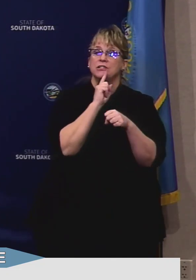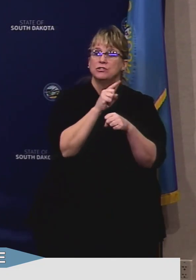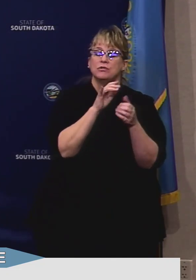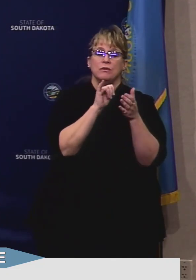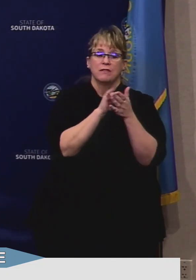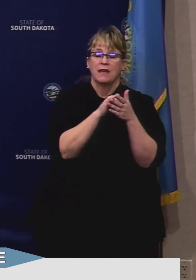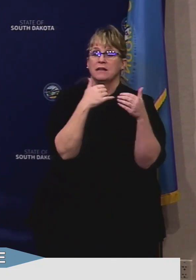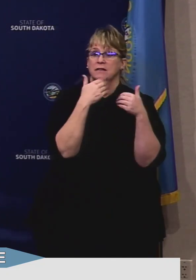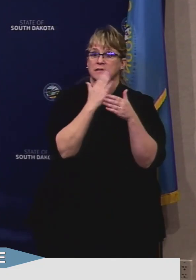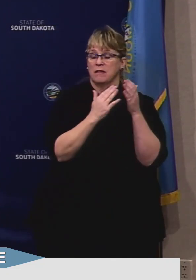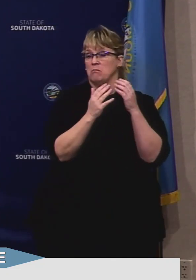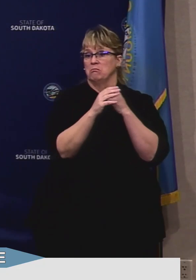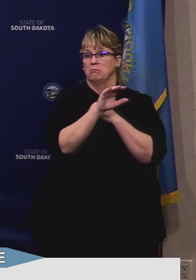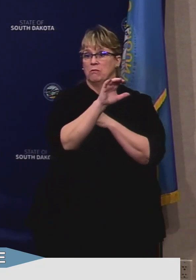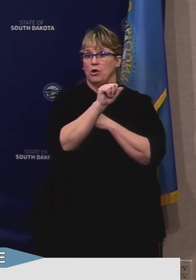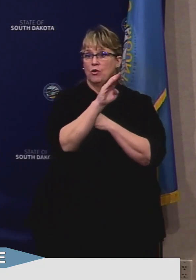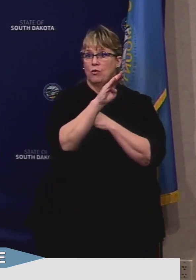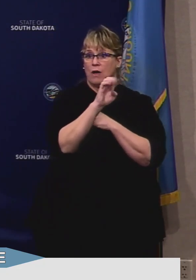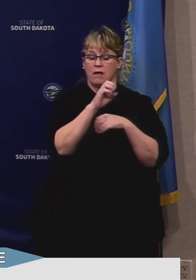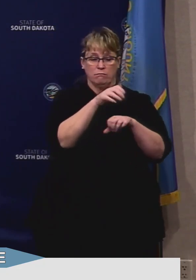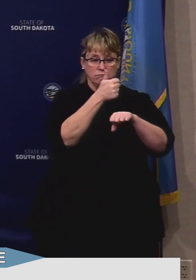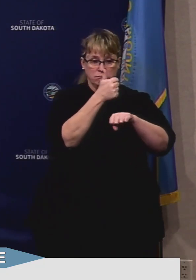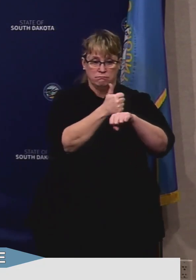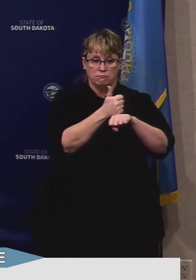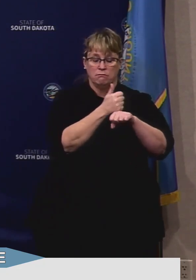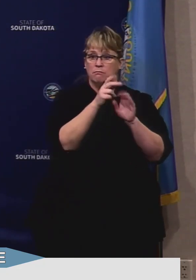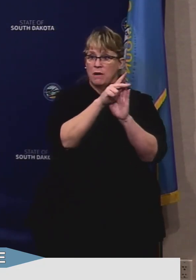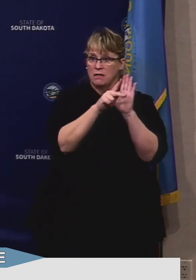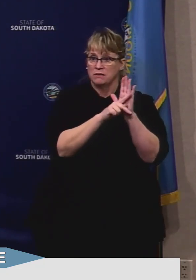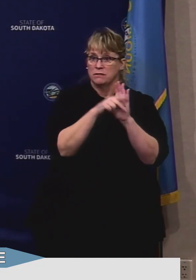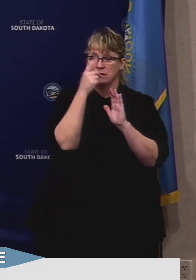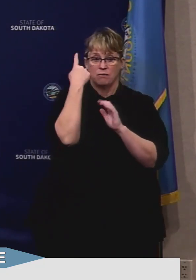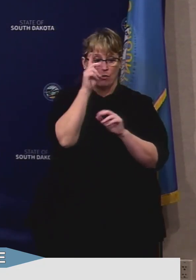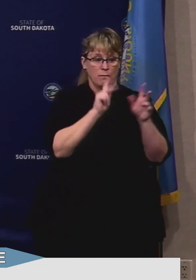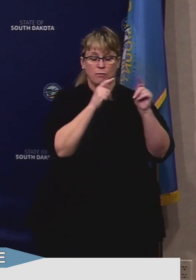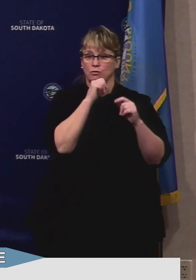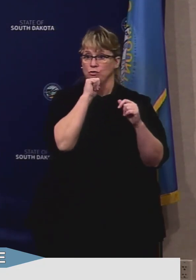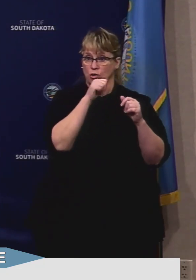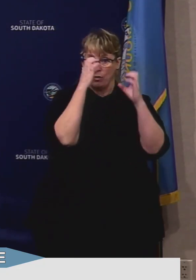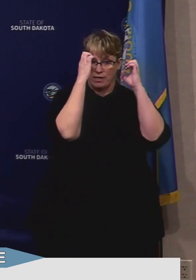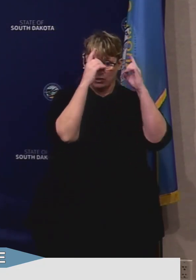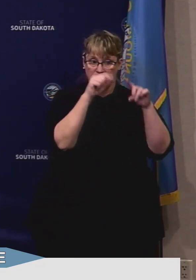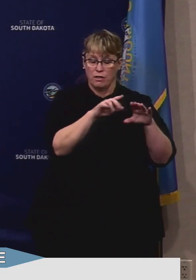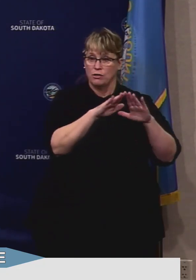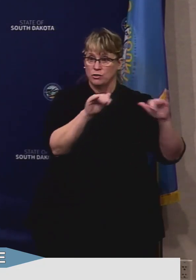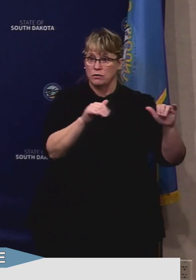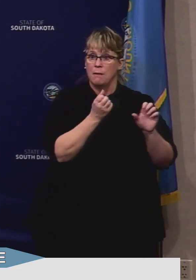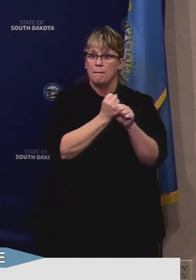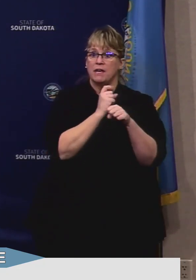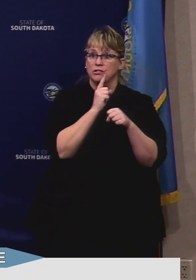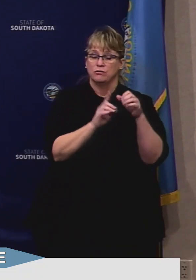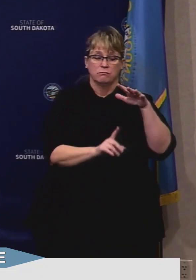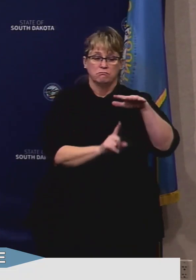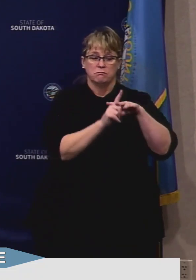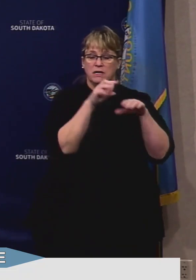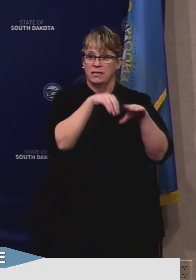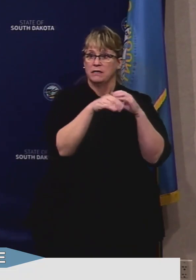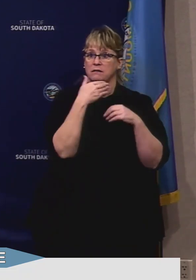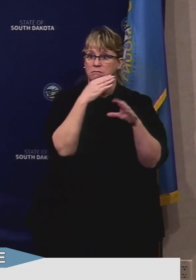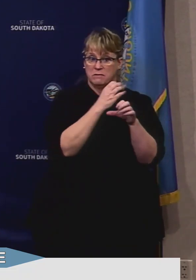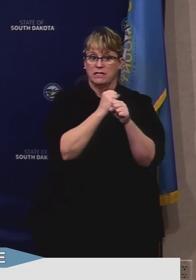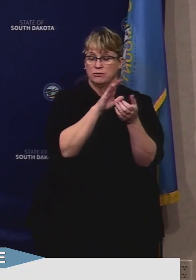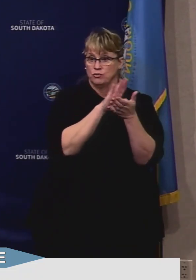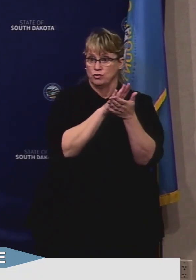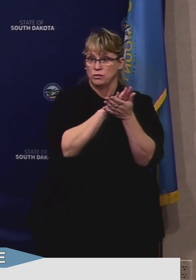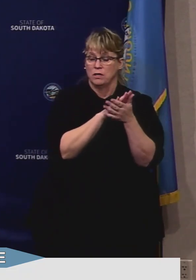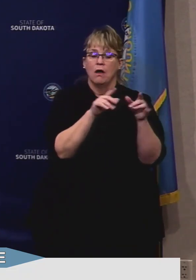are some criminal processes in place for those who don't educate their children and make sure that they show up and get schooling.